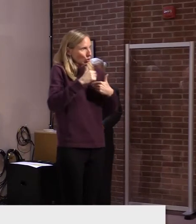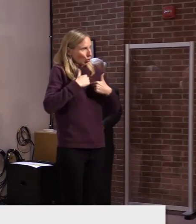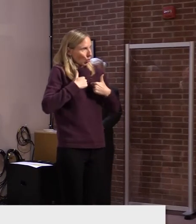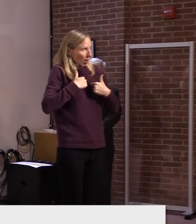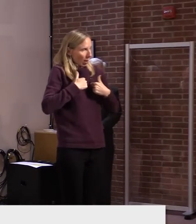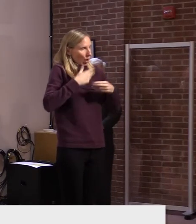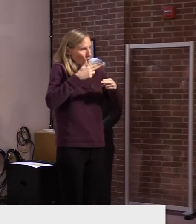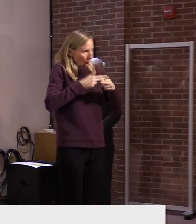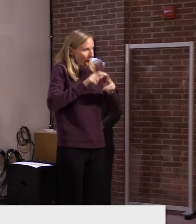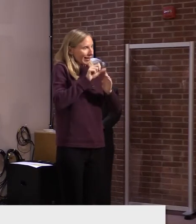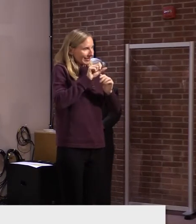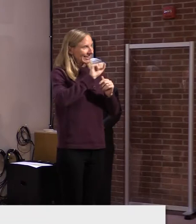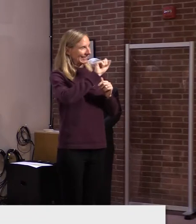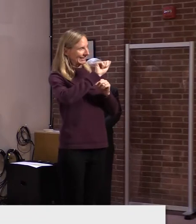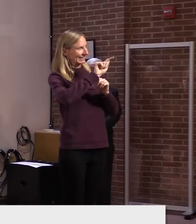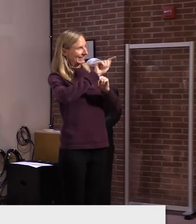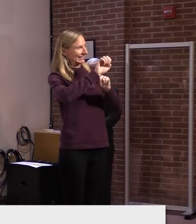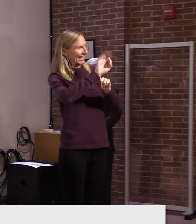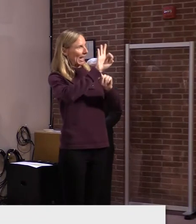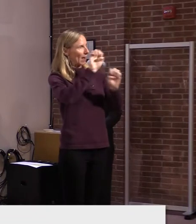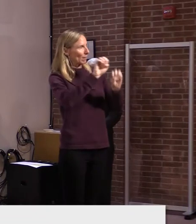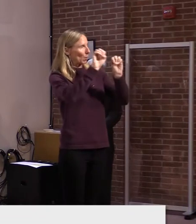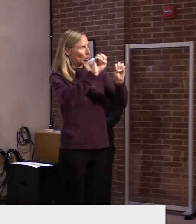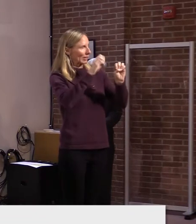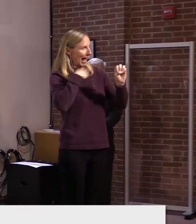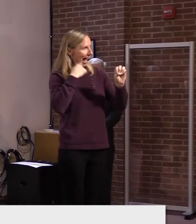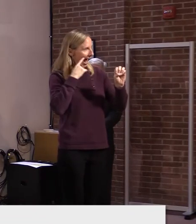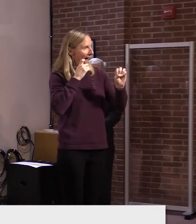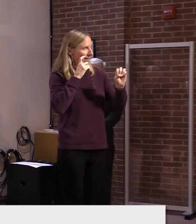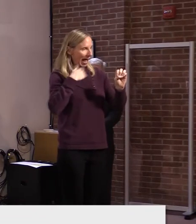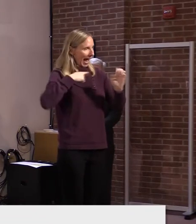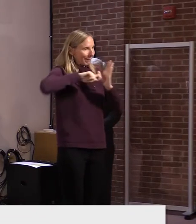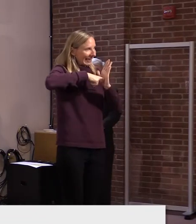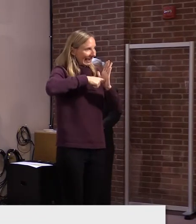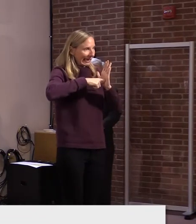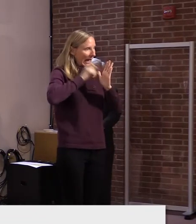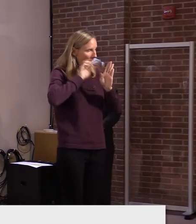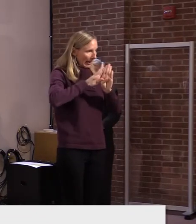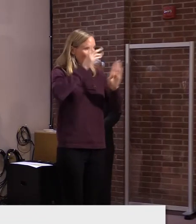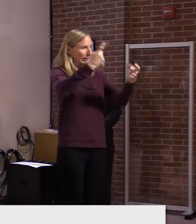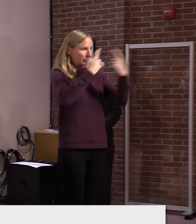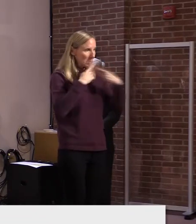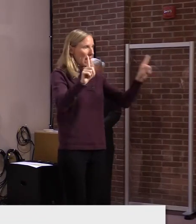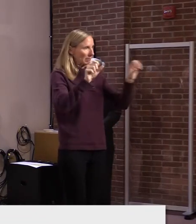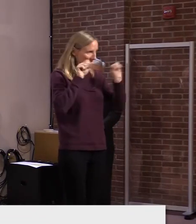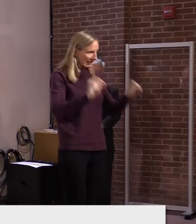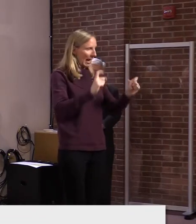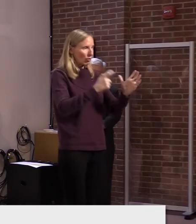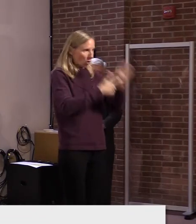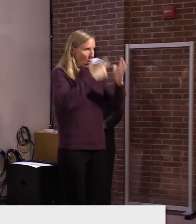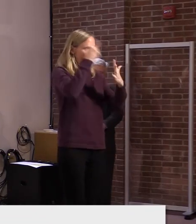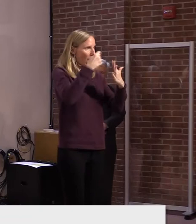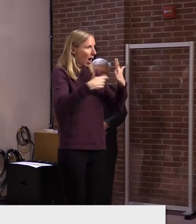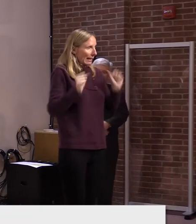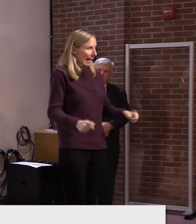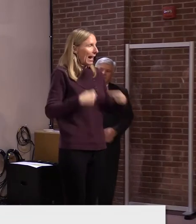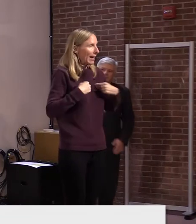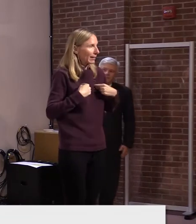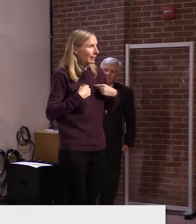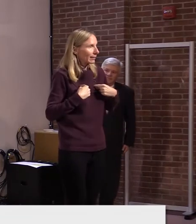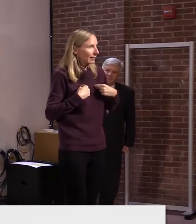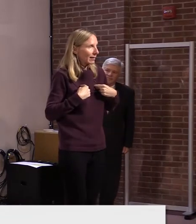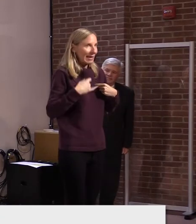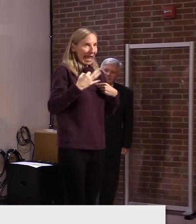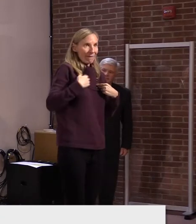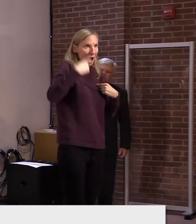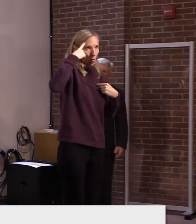state of emergency. That toolbox is there, and I have the key to it. So if we thought it was necessary and